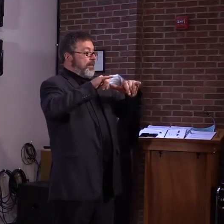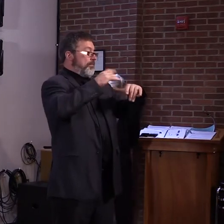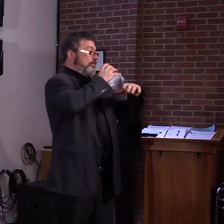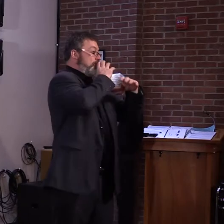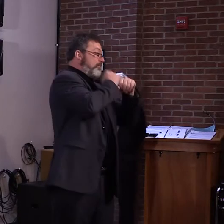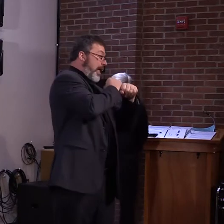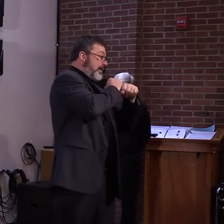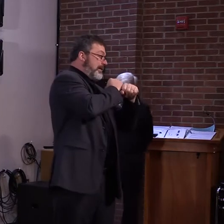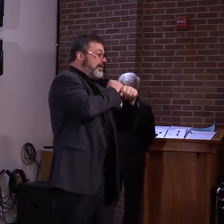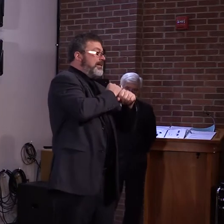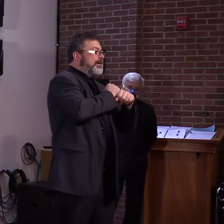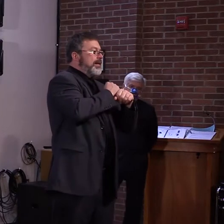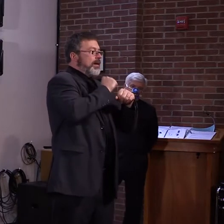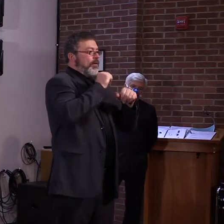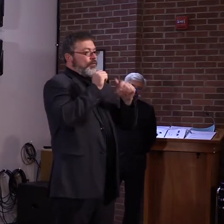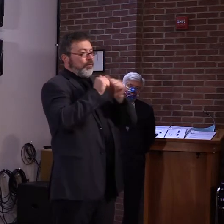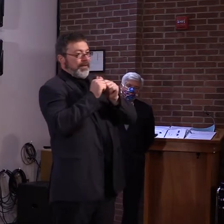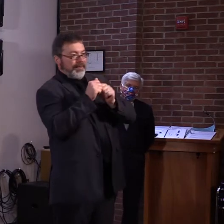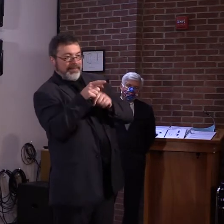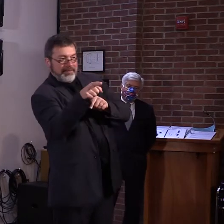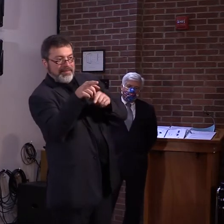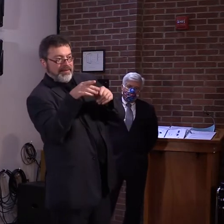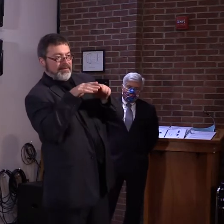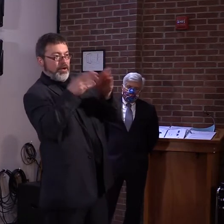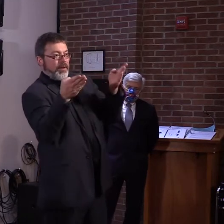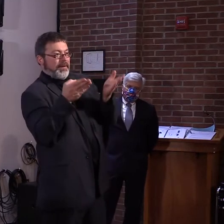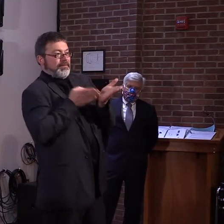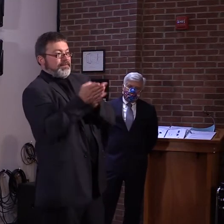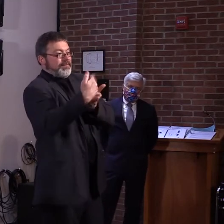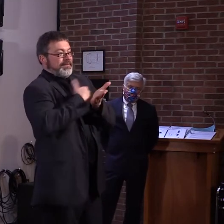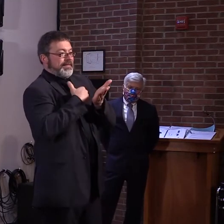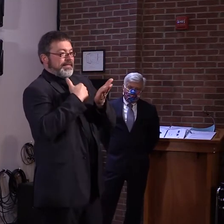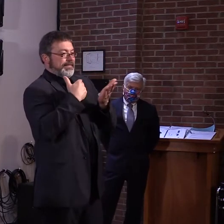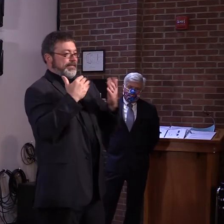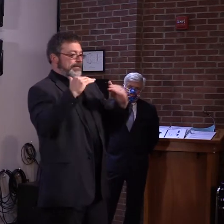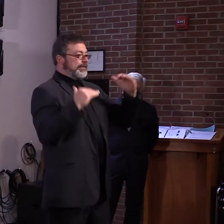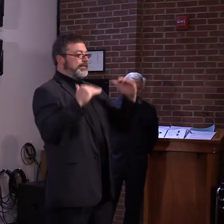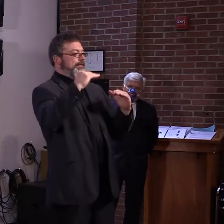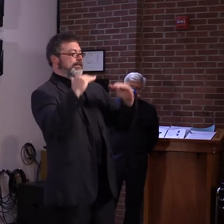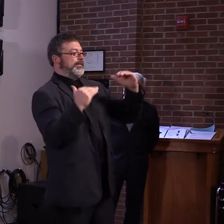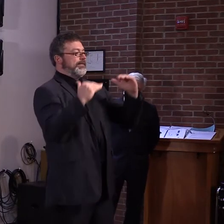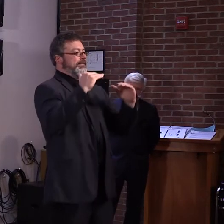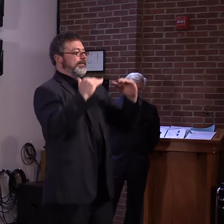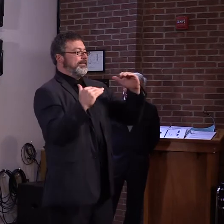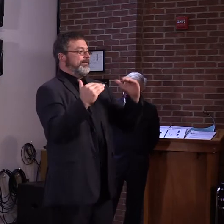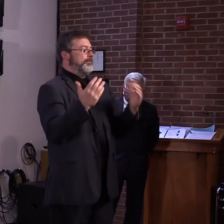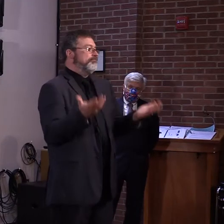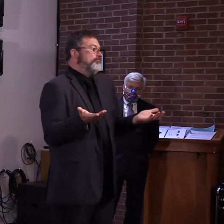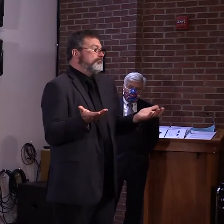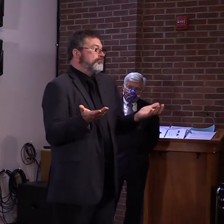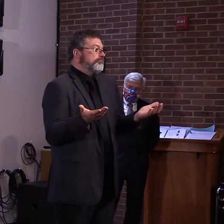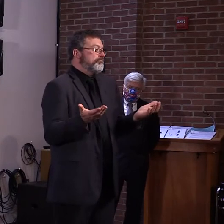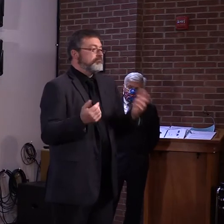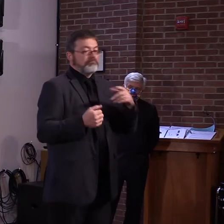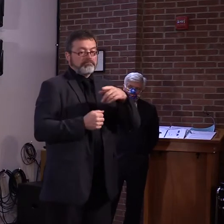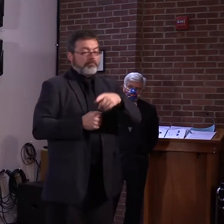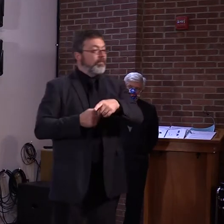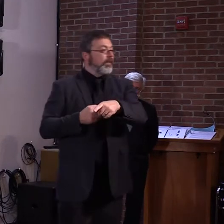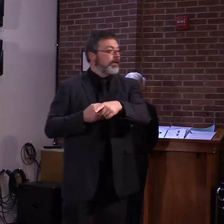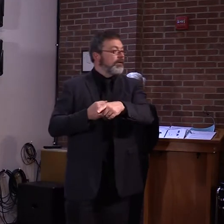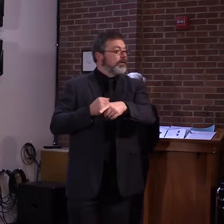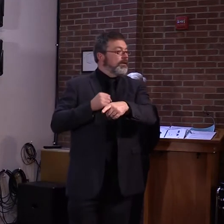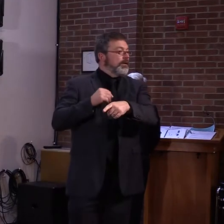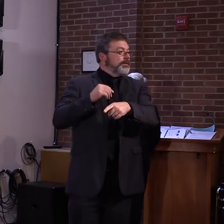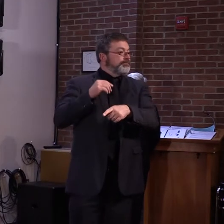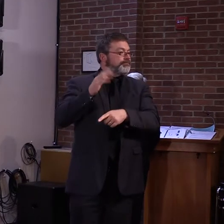But when schools have a flu and everything like that, it's well known, and the kids are out, so it doesn't take too much to figure out when people have a flu. So